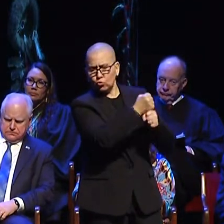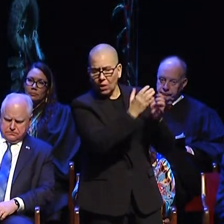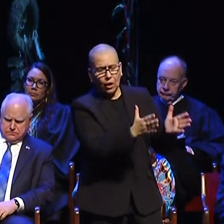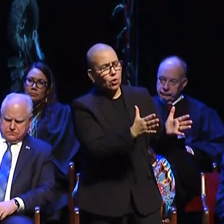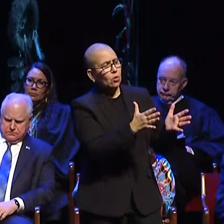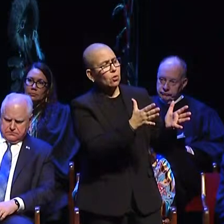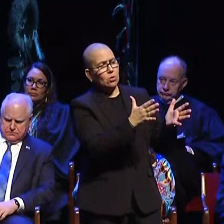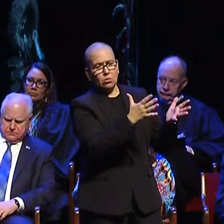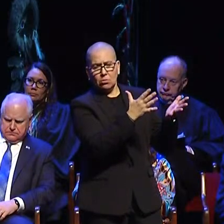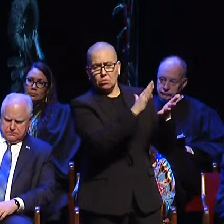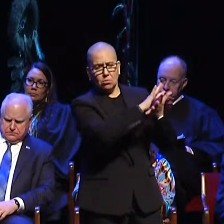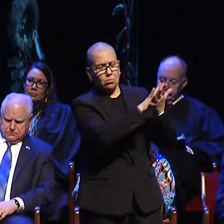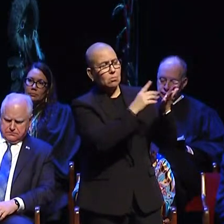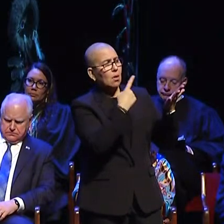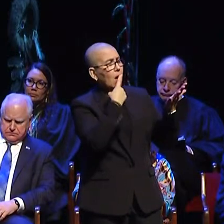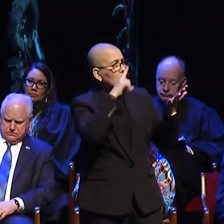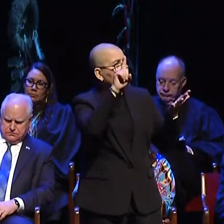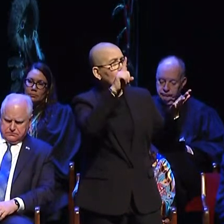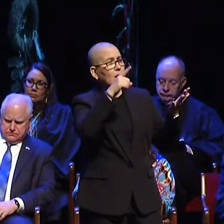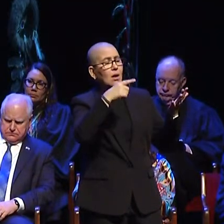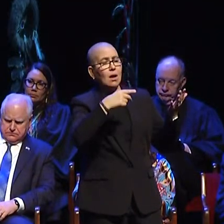Allah, Adonai,